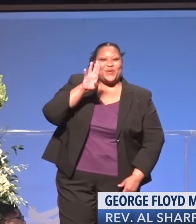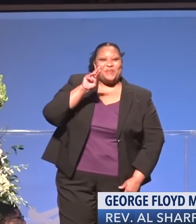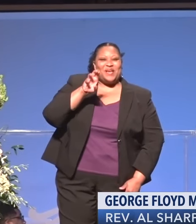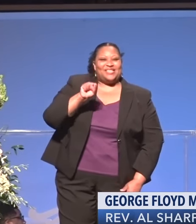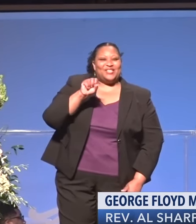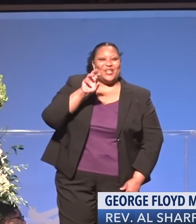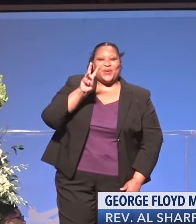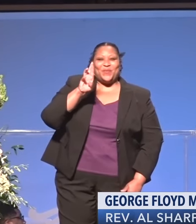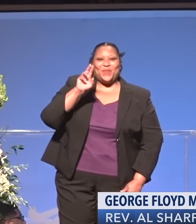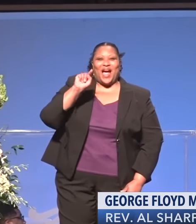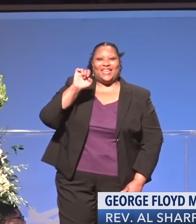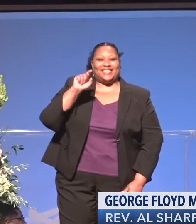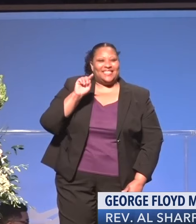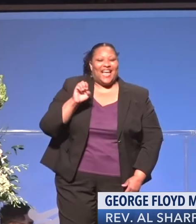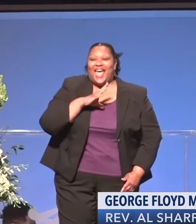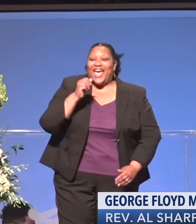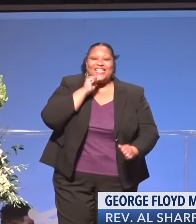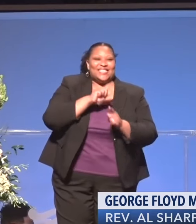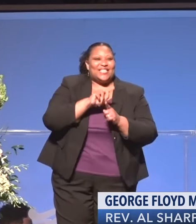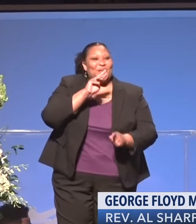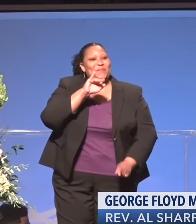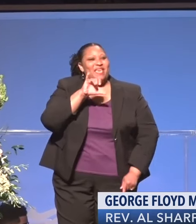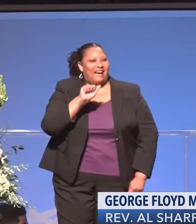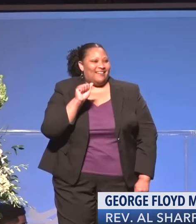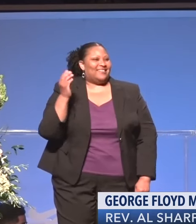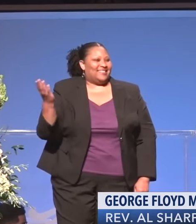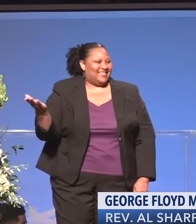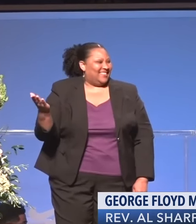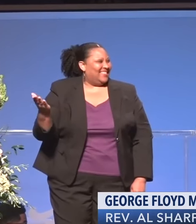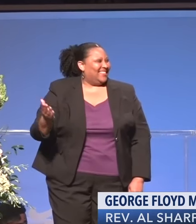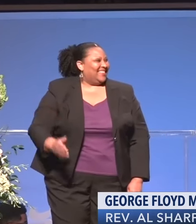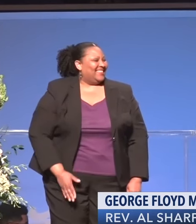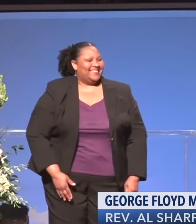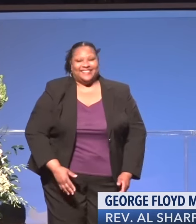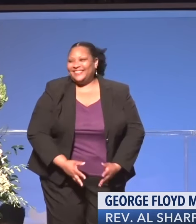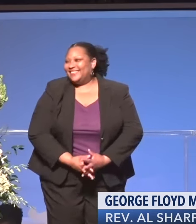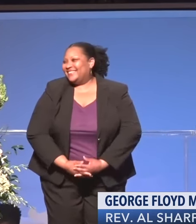right? and Sister Mia. Right.